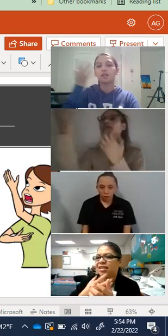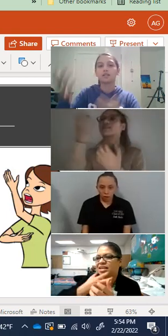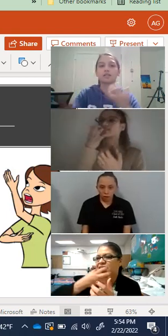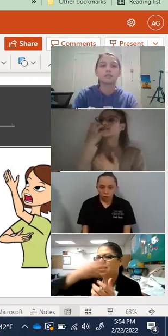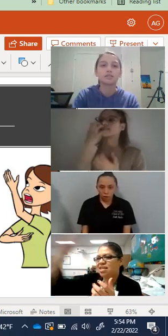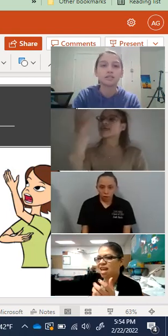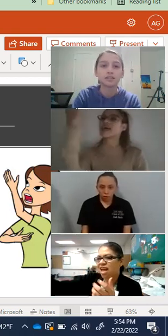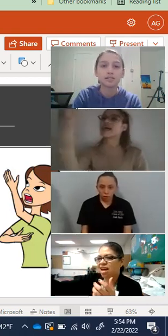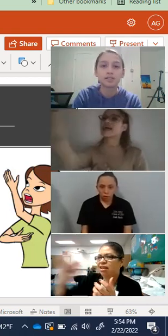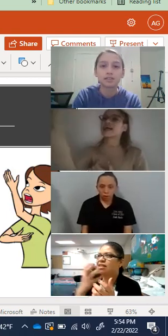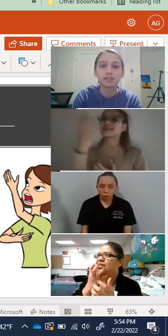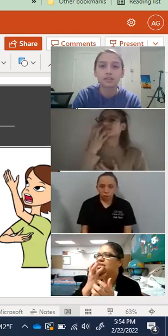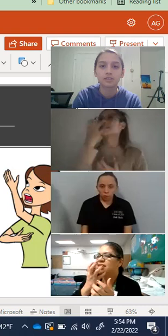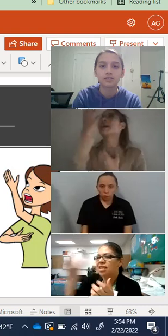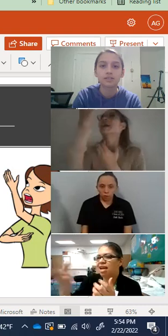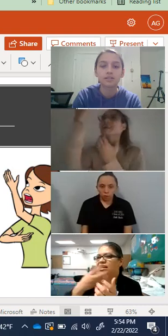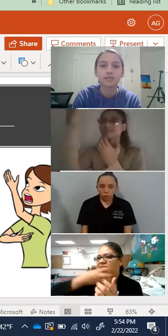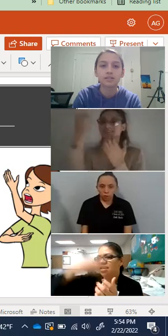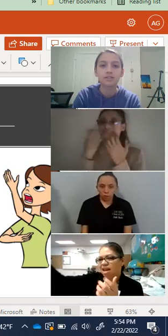Yeah.